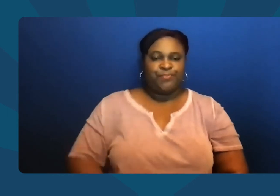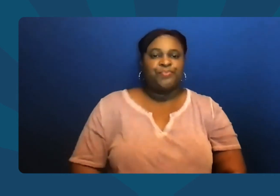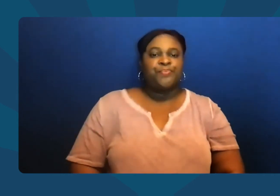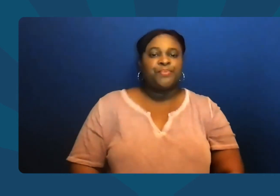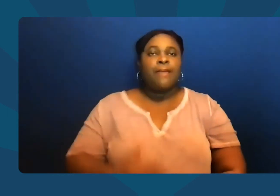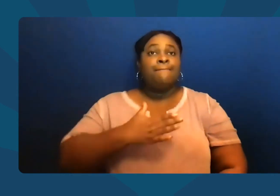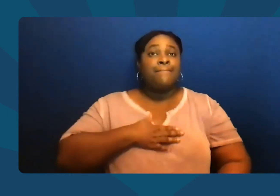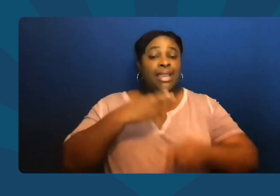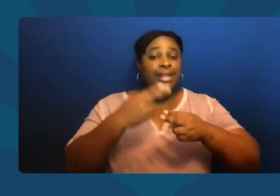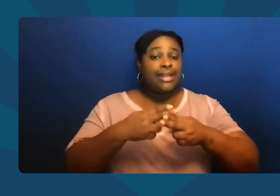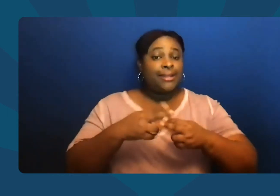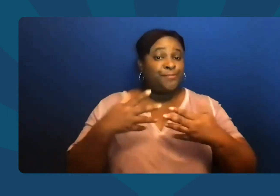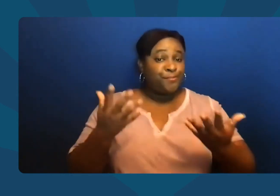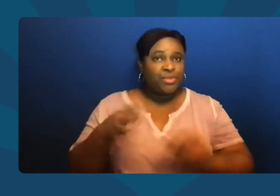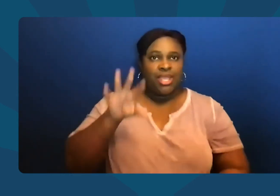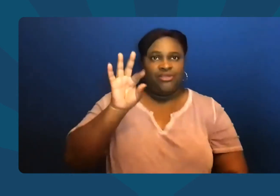Arizona.com.